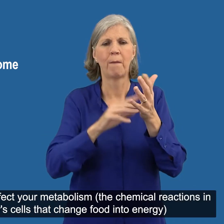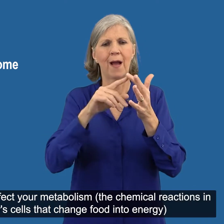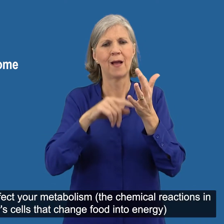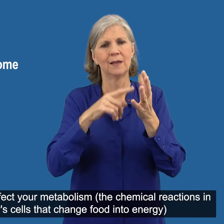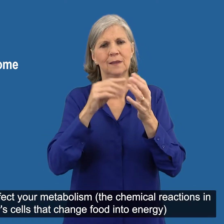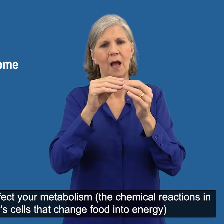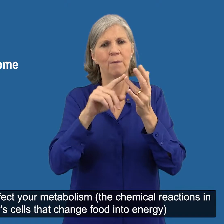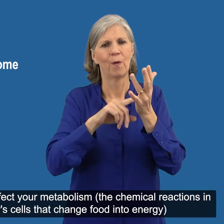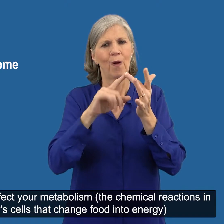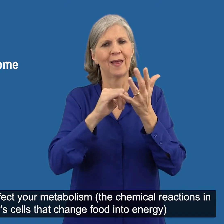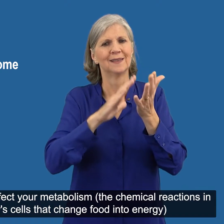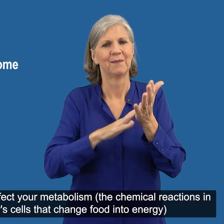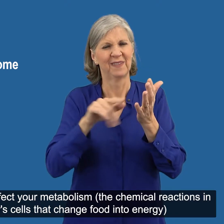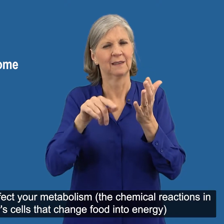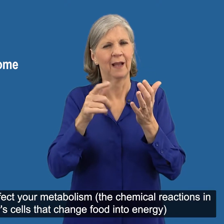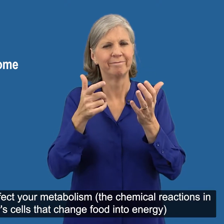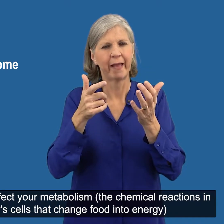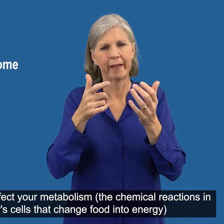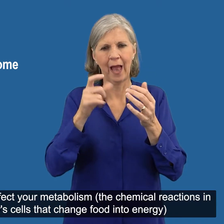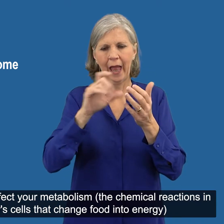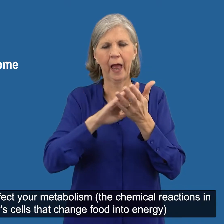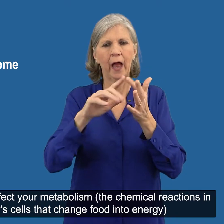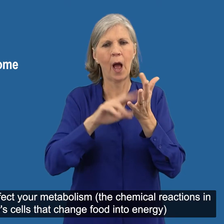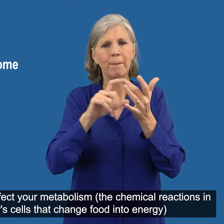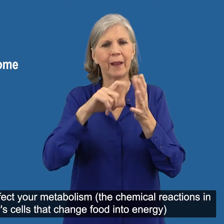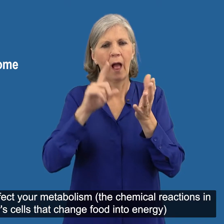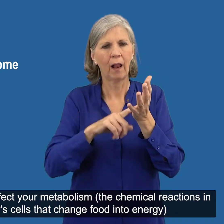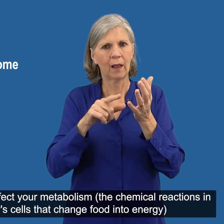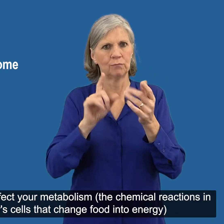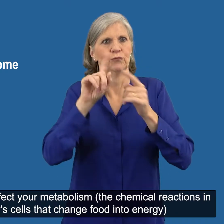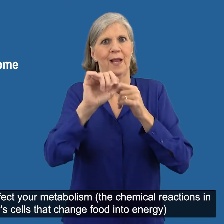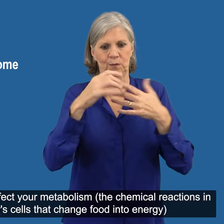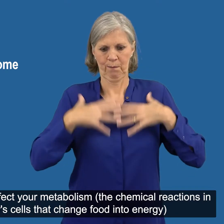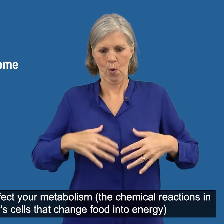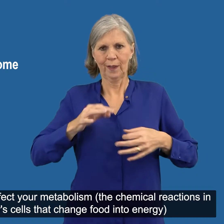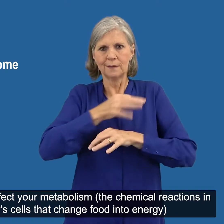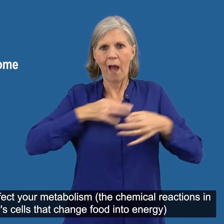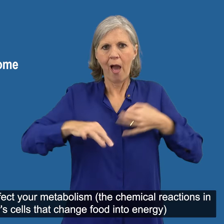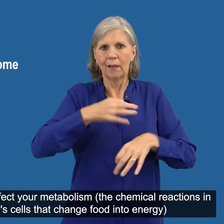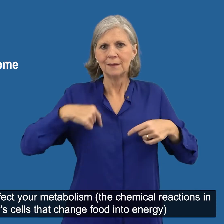PCOS can also affect your metabolism, the chemical reactions in the body's cells that change food into